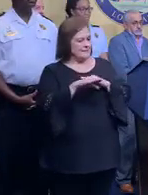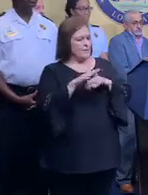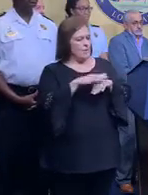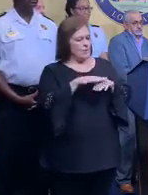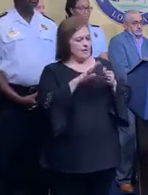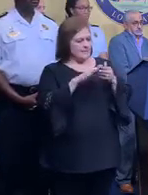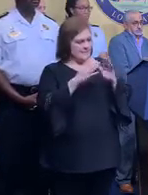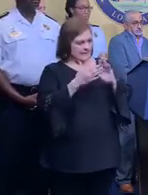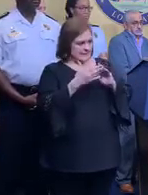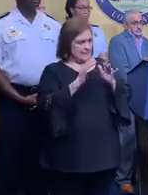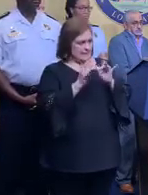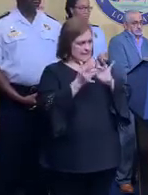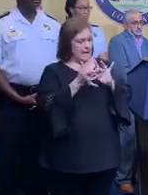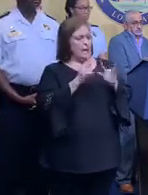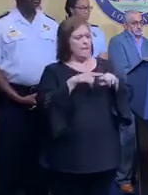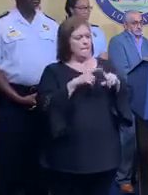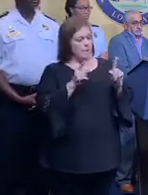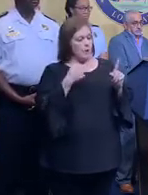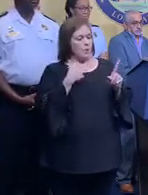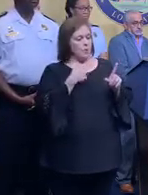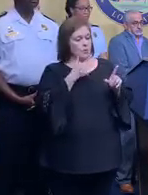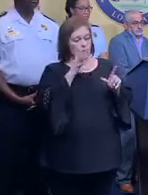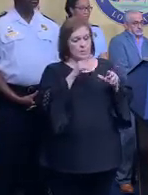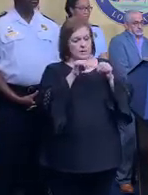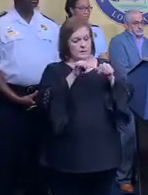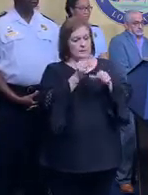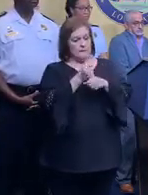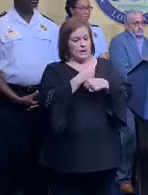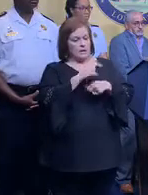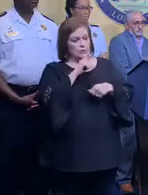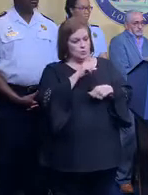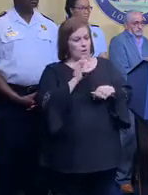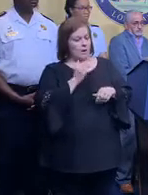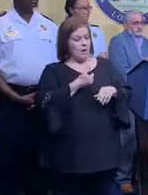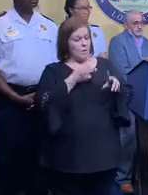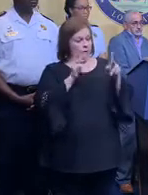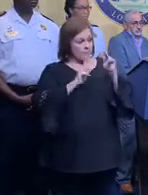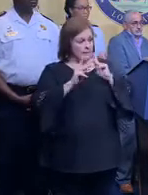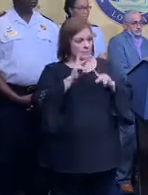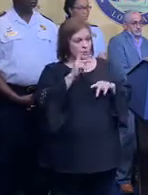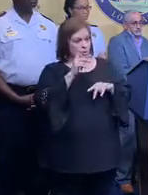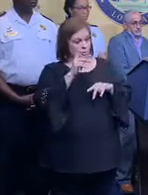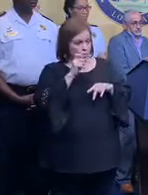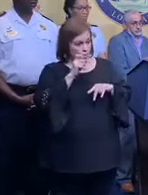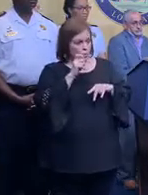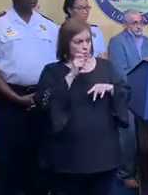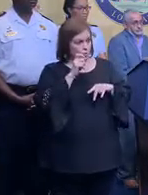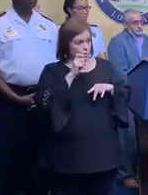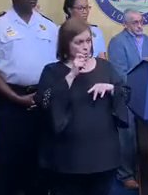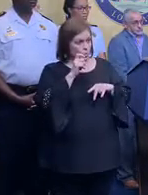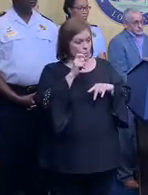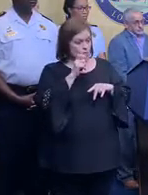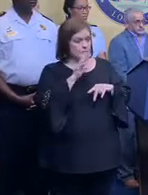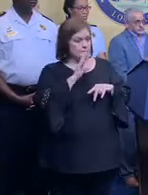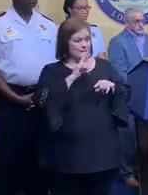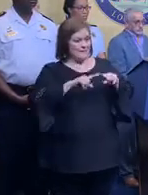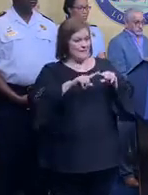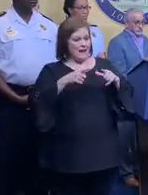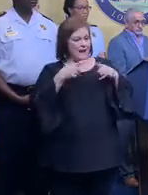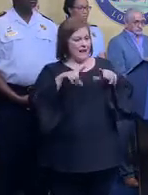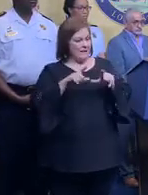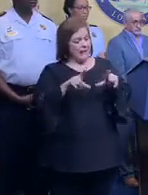city's website as well, but we will continue to make sure that our residents who are speaking various languages,